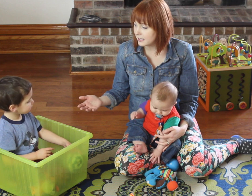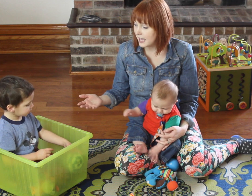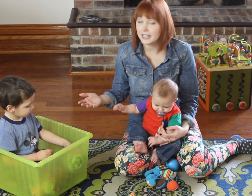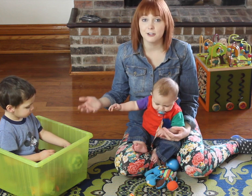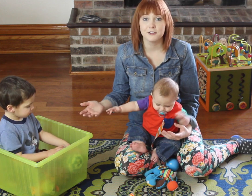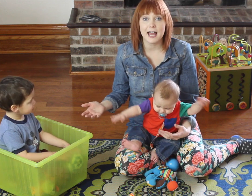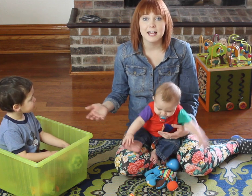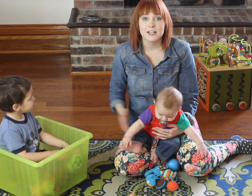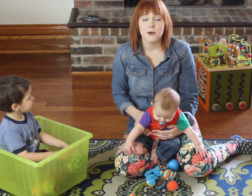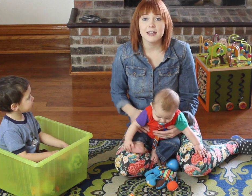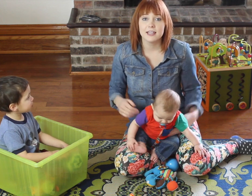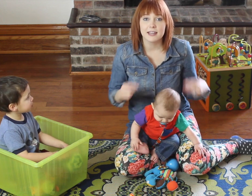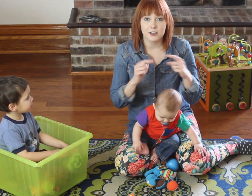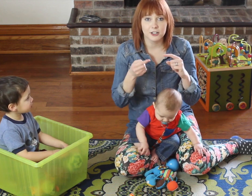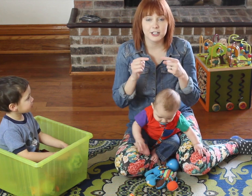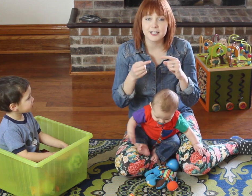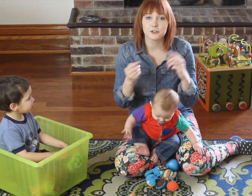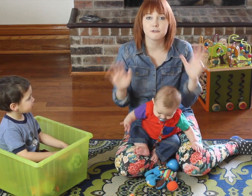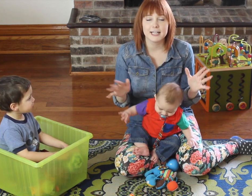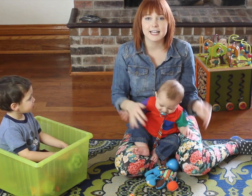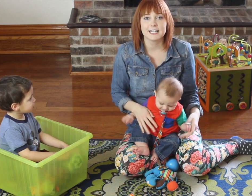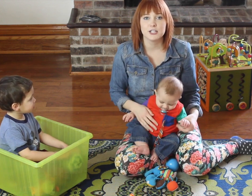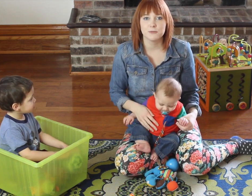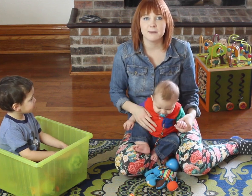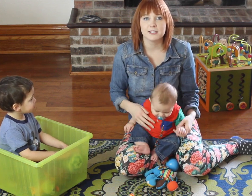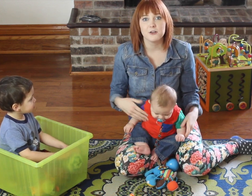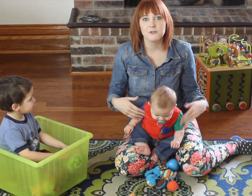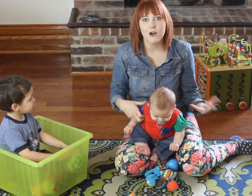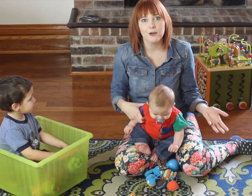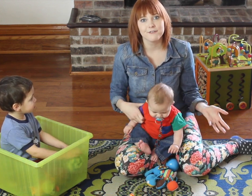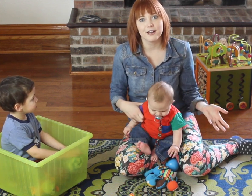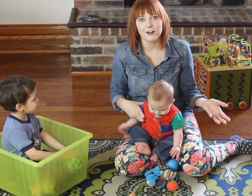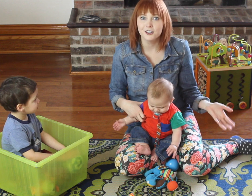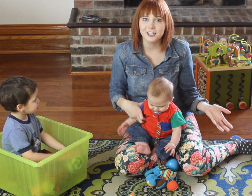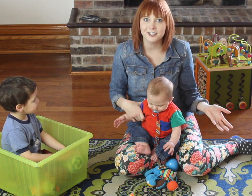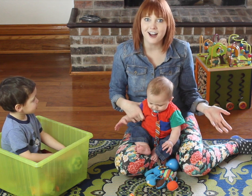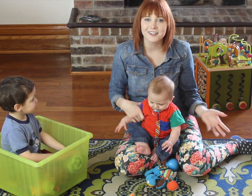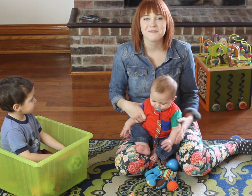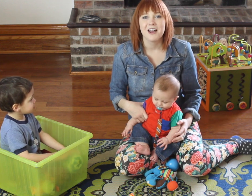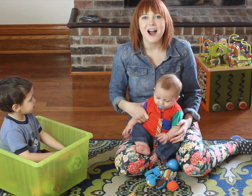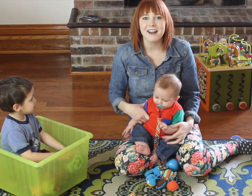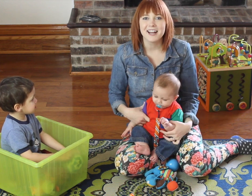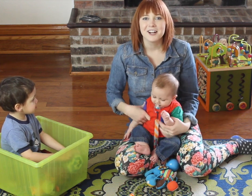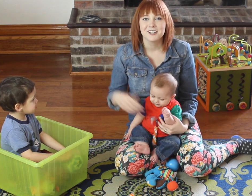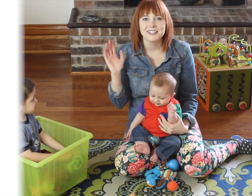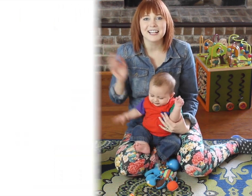that he learned that. So I think that hurt is a great sign to teach your babies so you know if they are hurting or not. All right. Good luck.